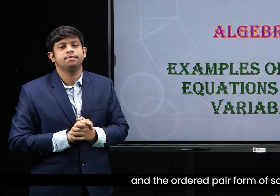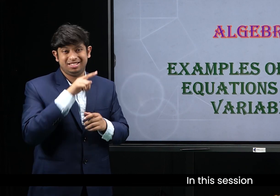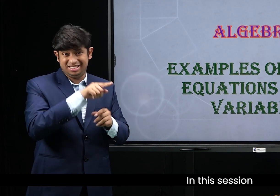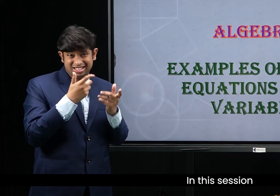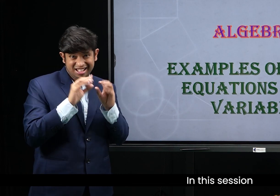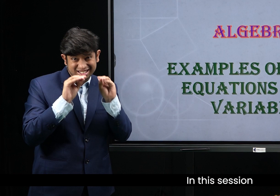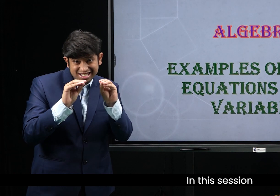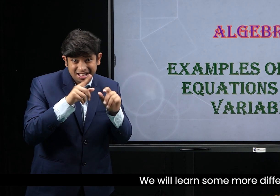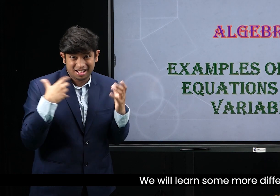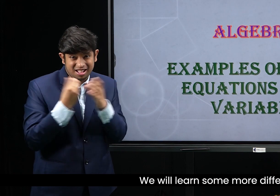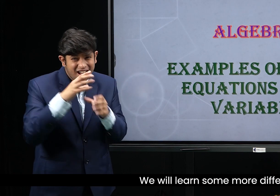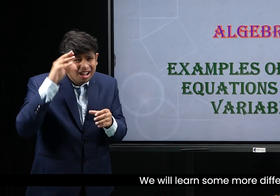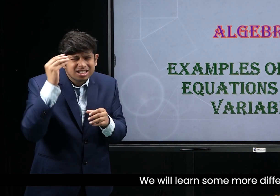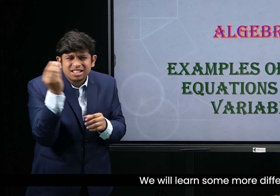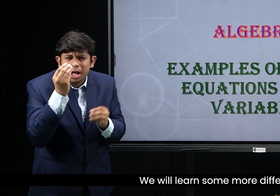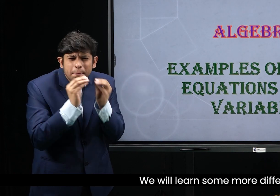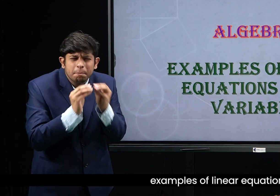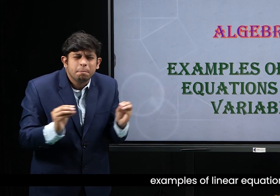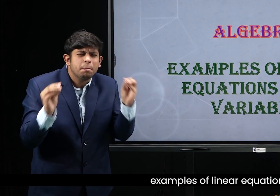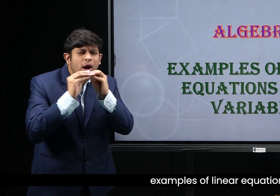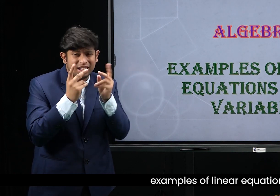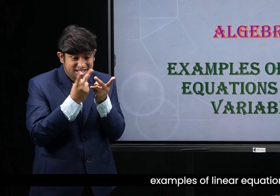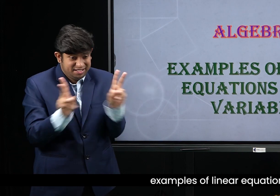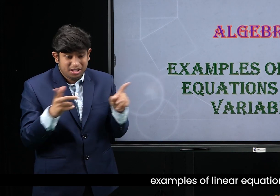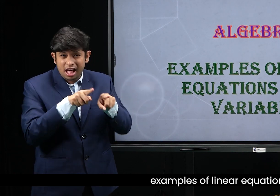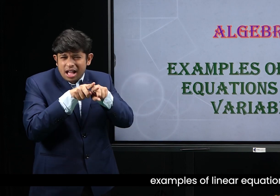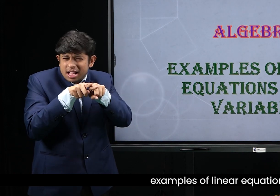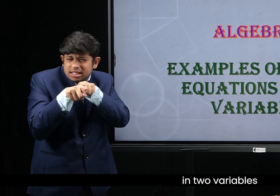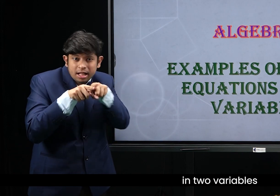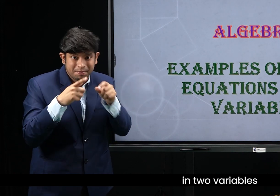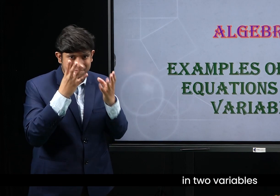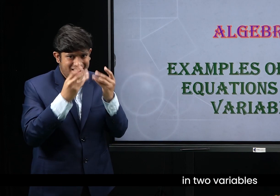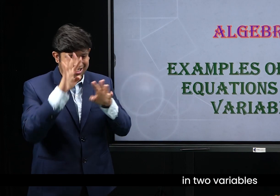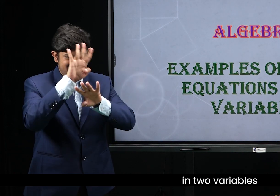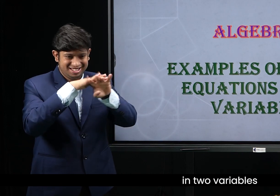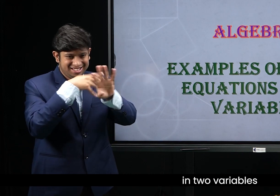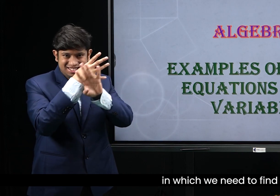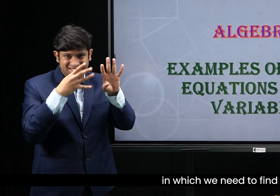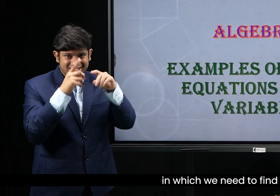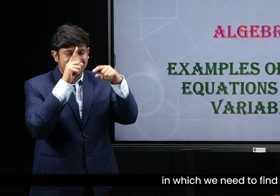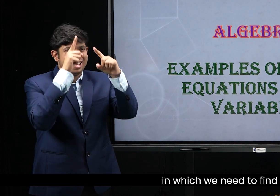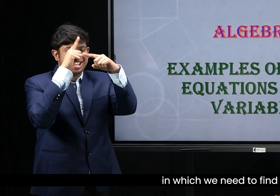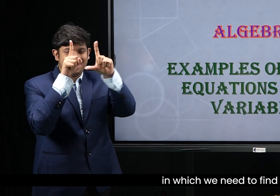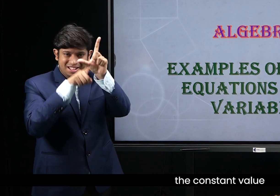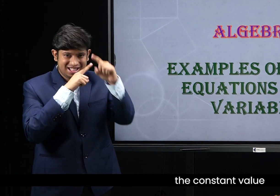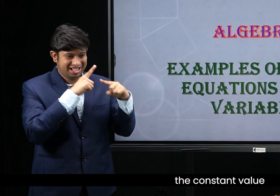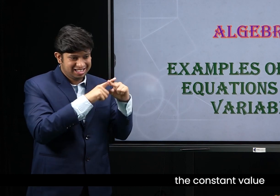In this session, we will learn some more different examples of linear equations in two variables in which we need to find the constant